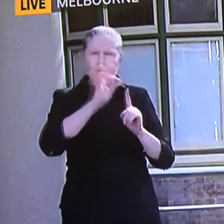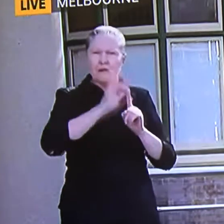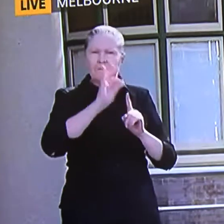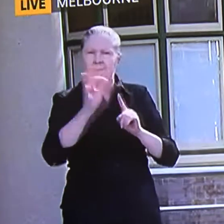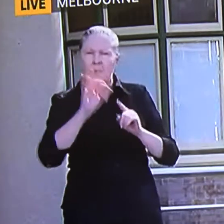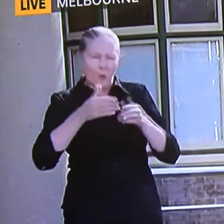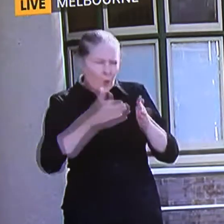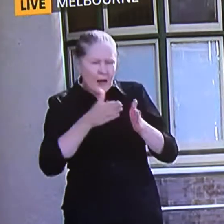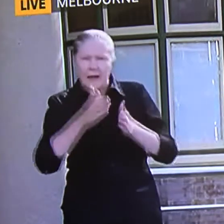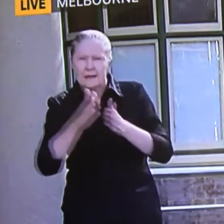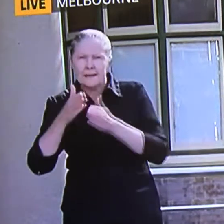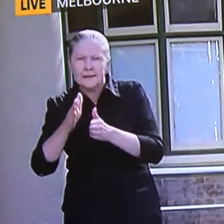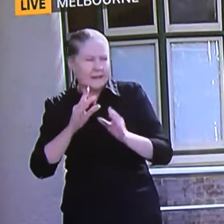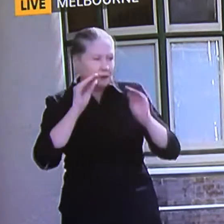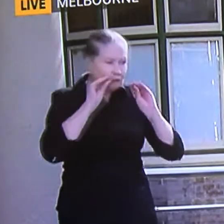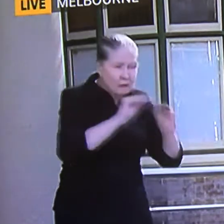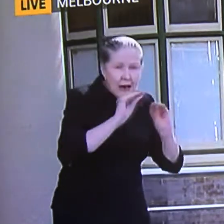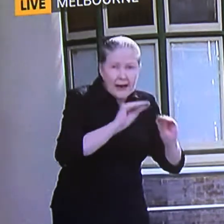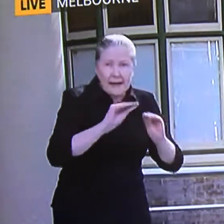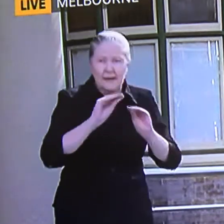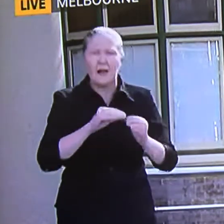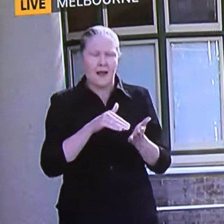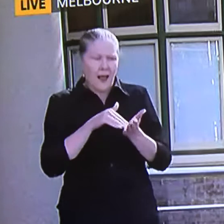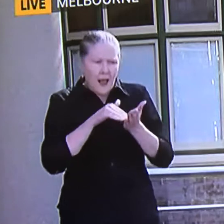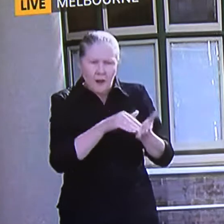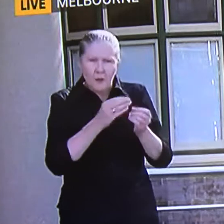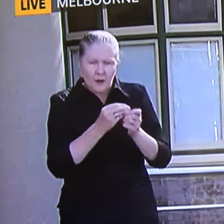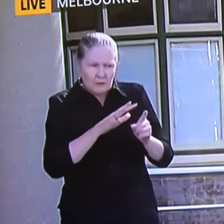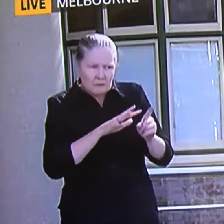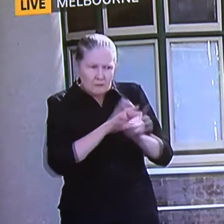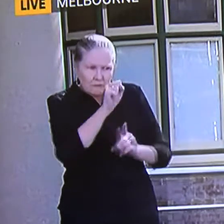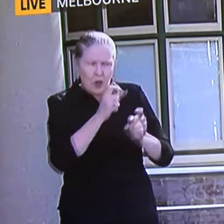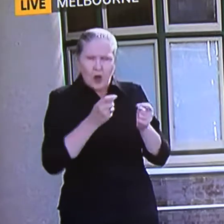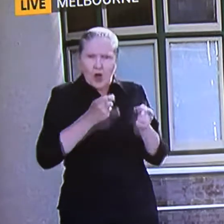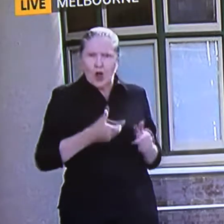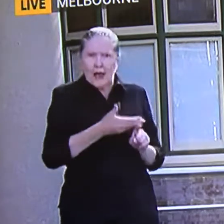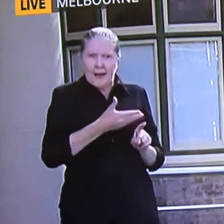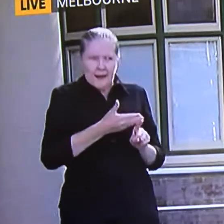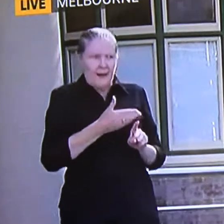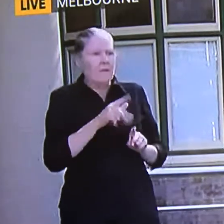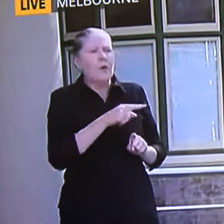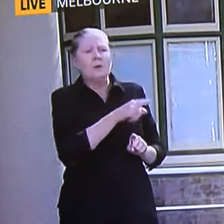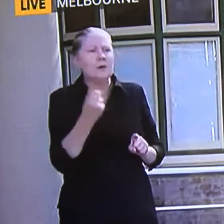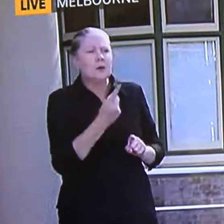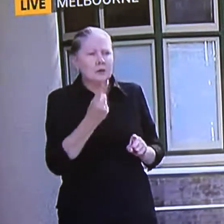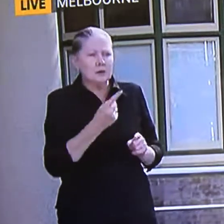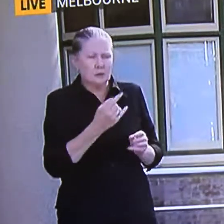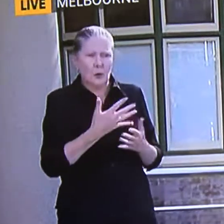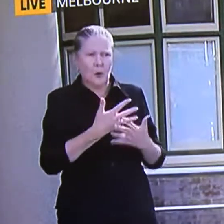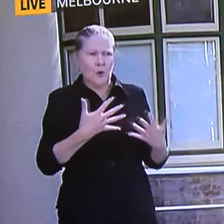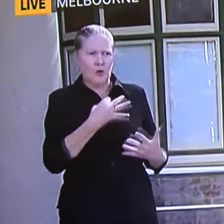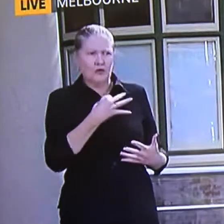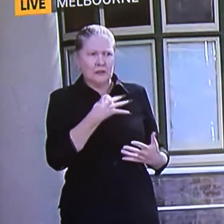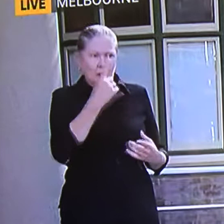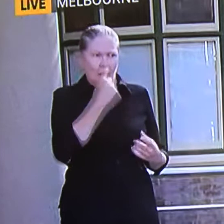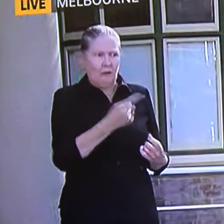in particular to help with early diagnosis of those patients who are most at risk of proceeding